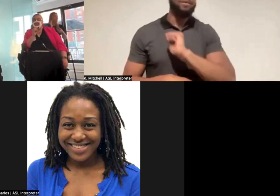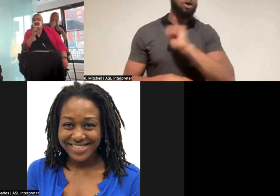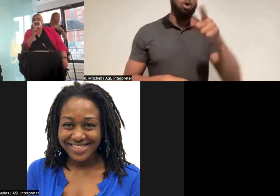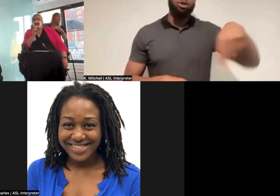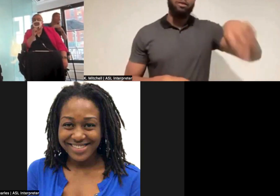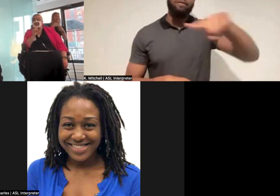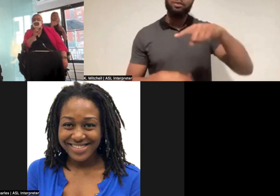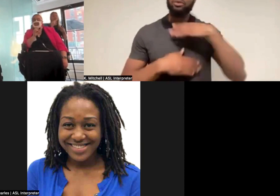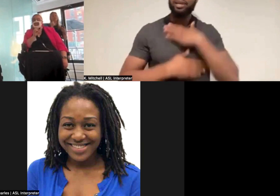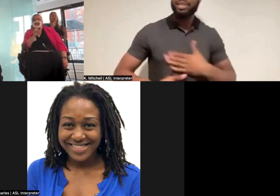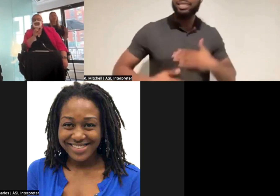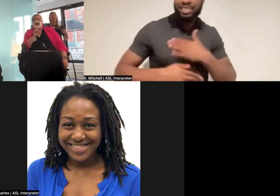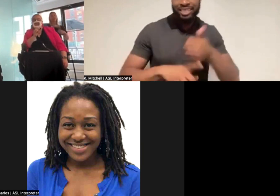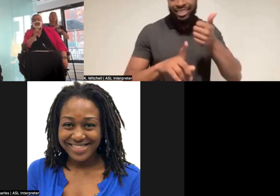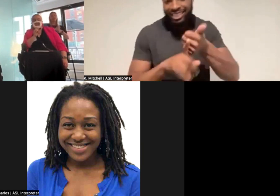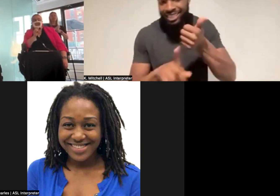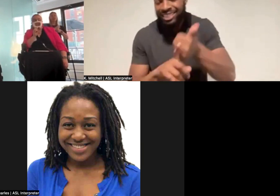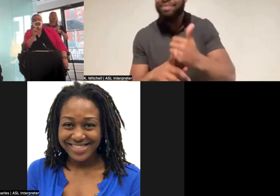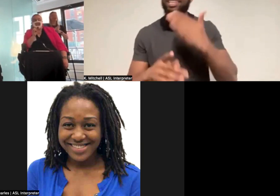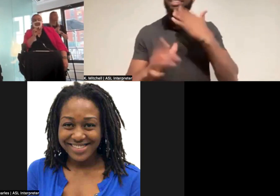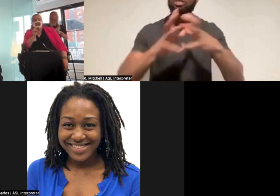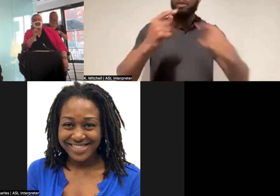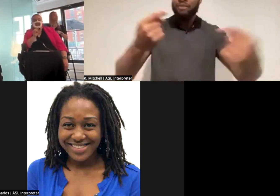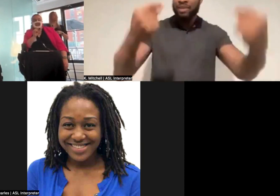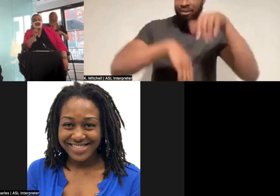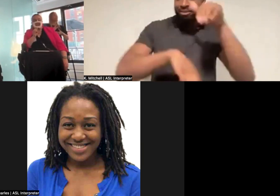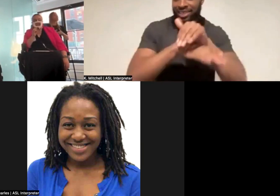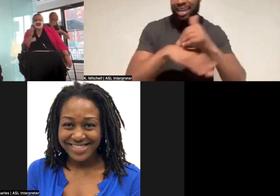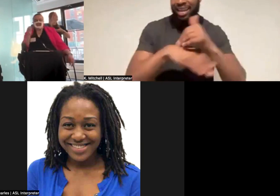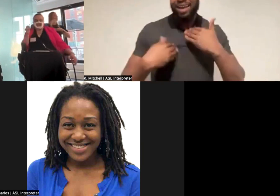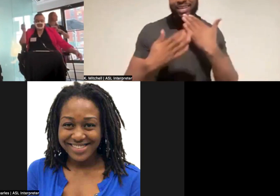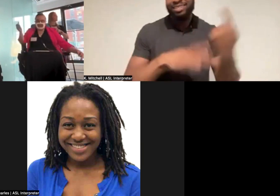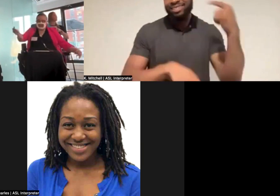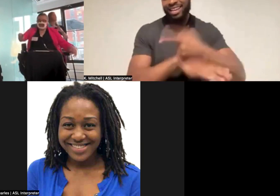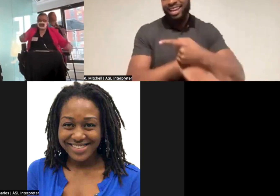and creating a little bit of stability magic tonight. Have a great evening.